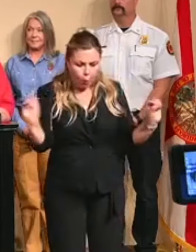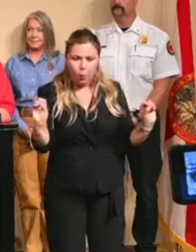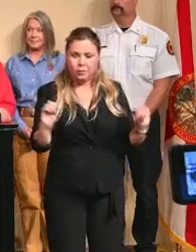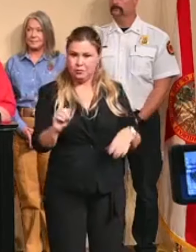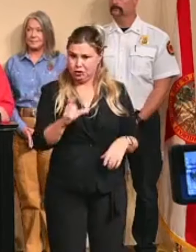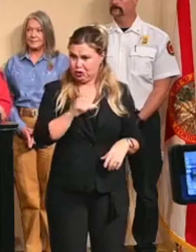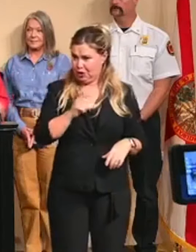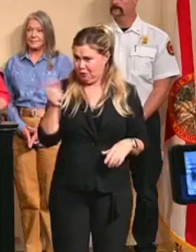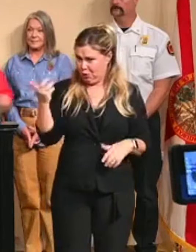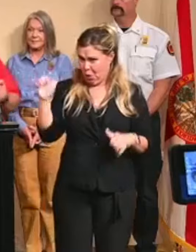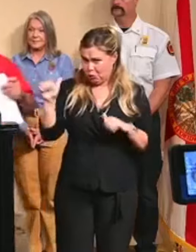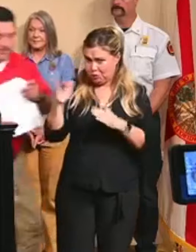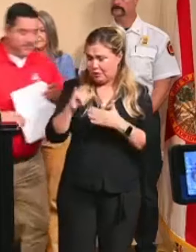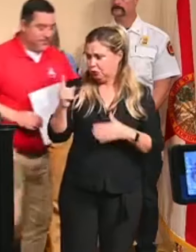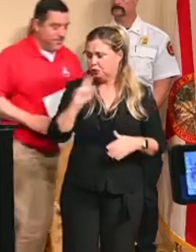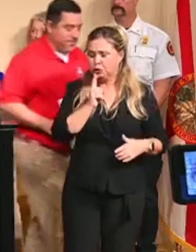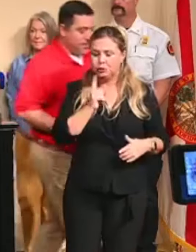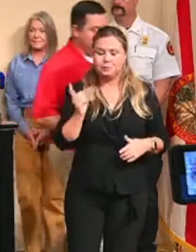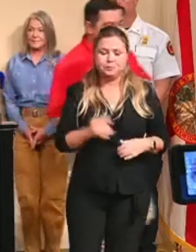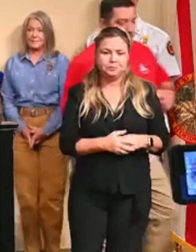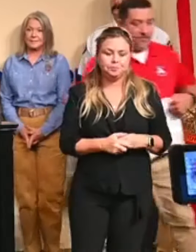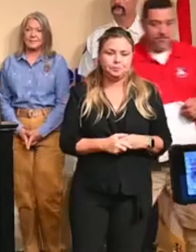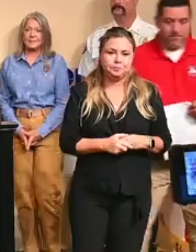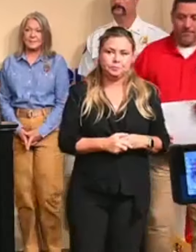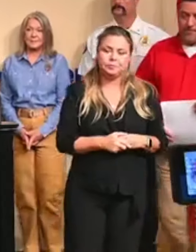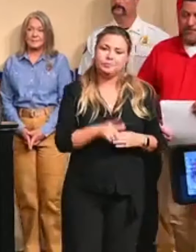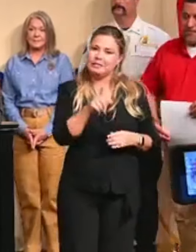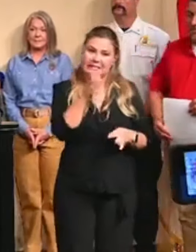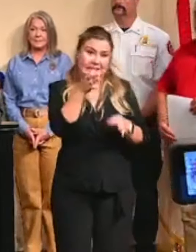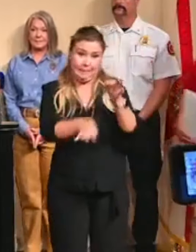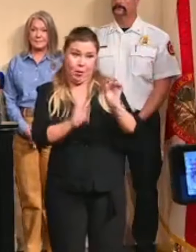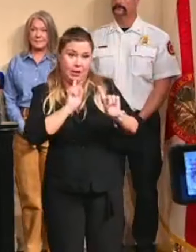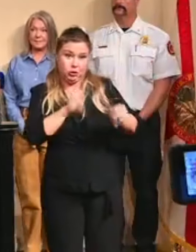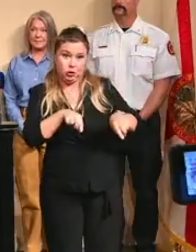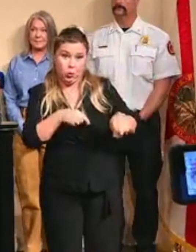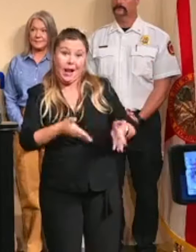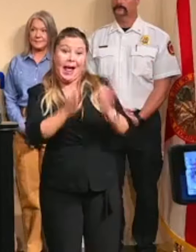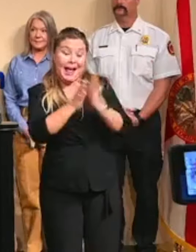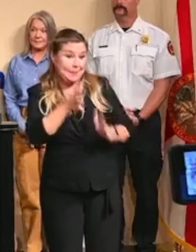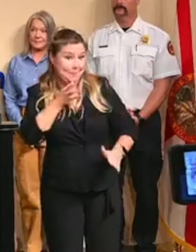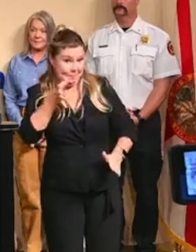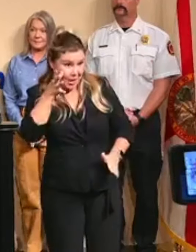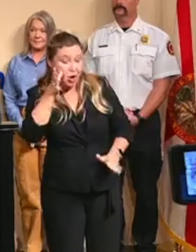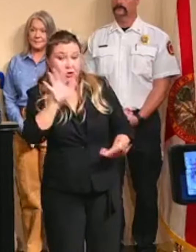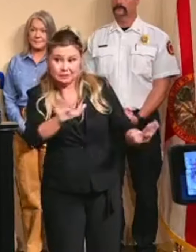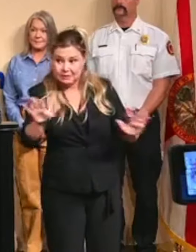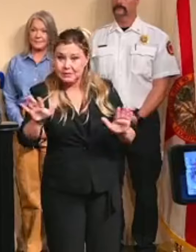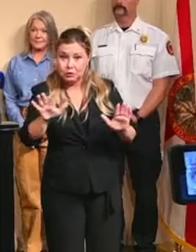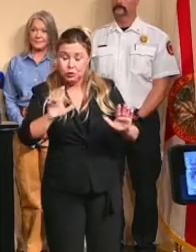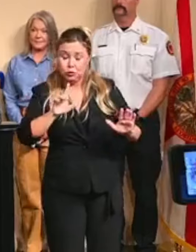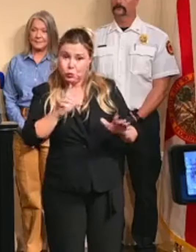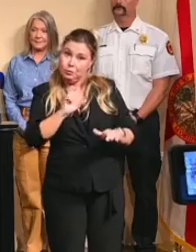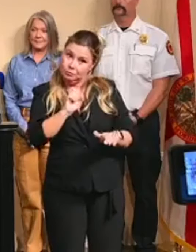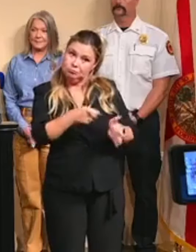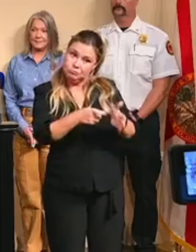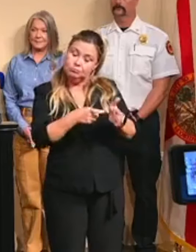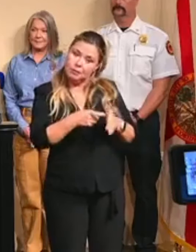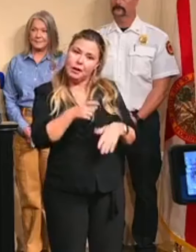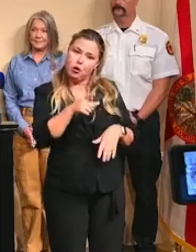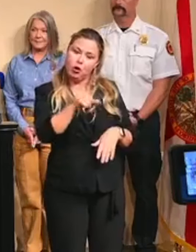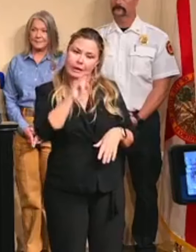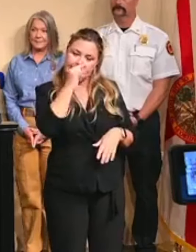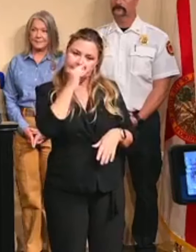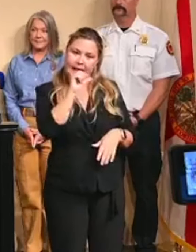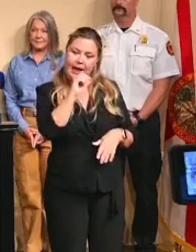Sheriff, if you wanted to address that specifically. This is a simple answer. We're going to ask for parents to step up and hold themselves accountable and hold their